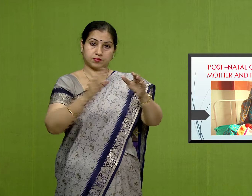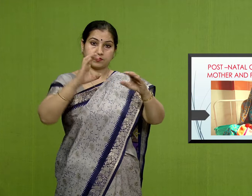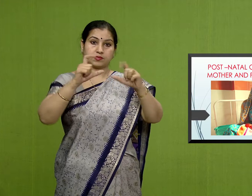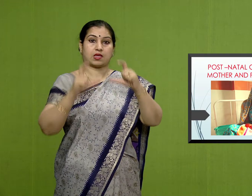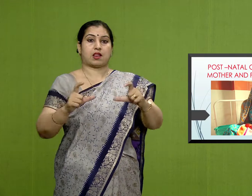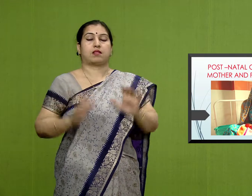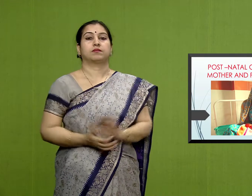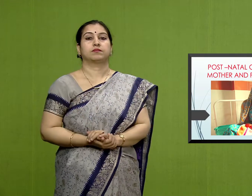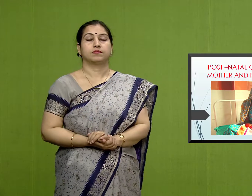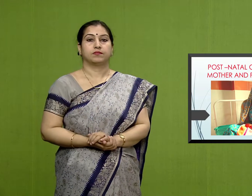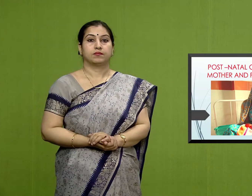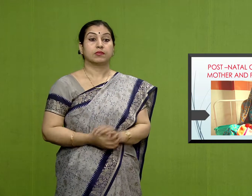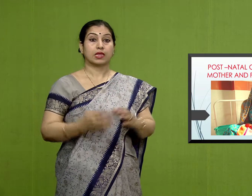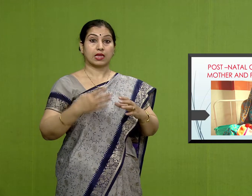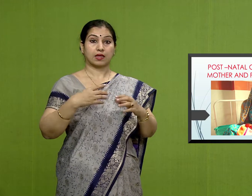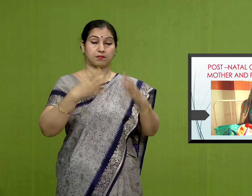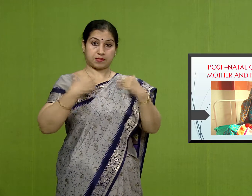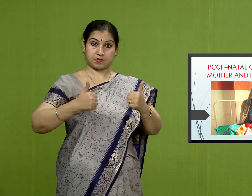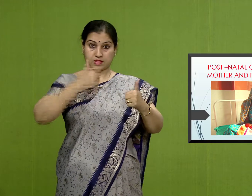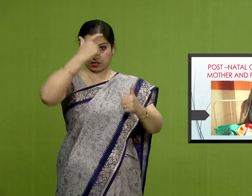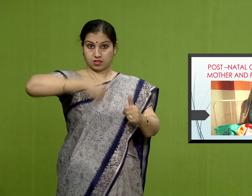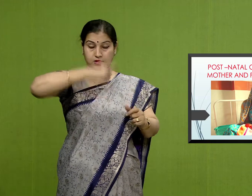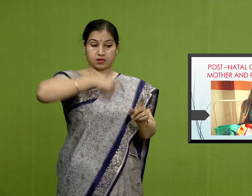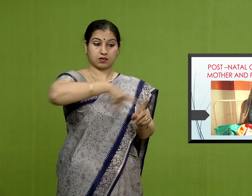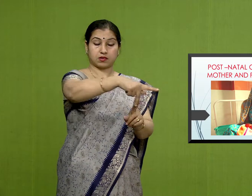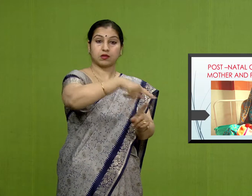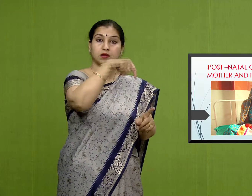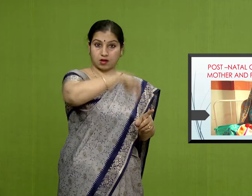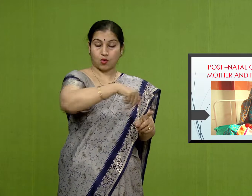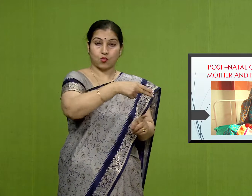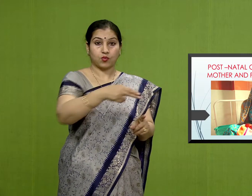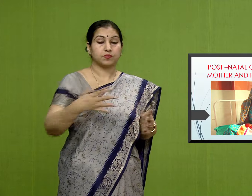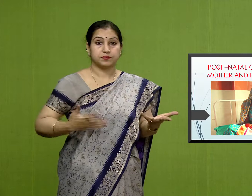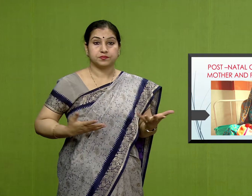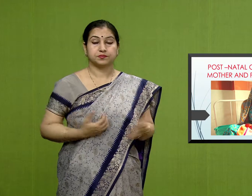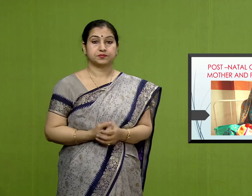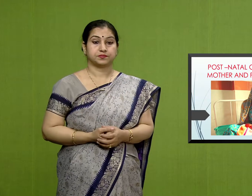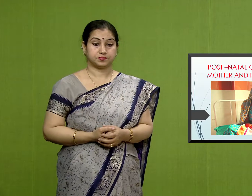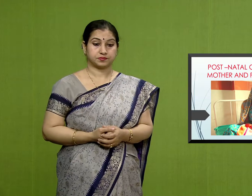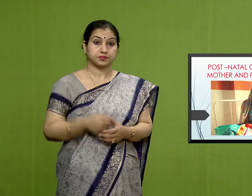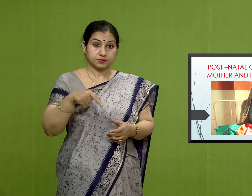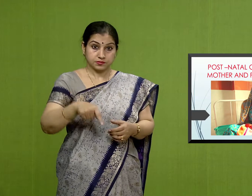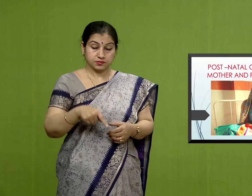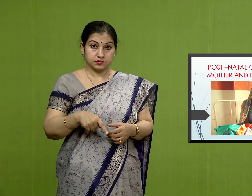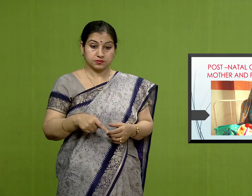Some health professionals now refer to the postnatal